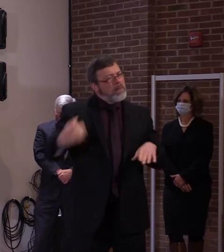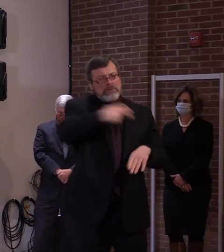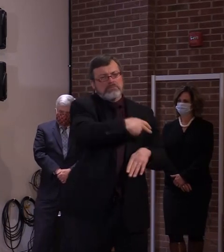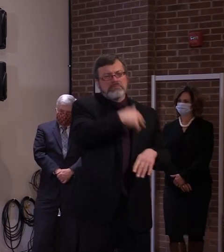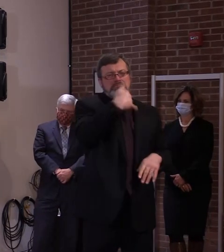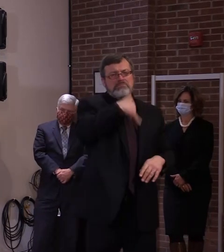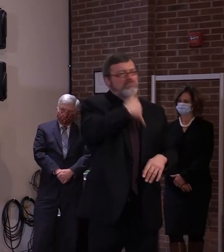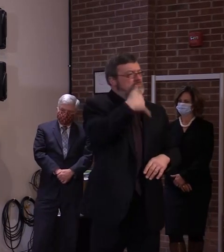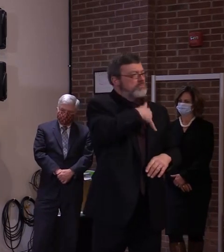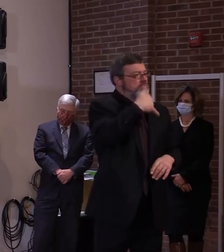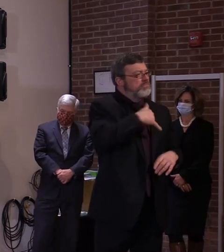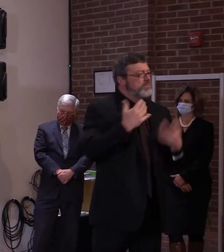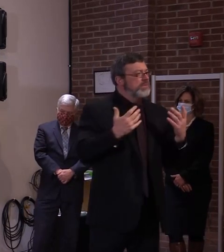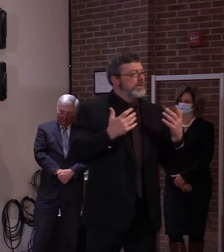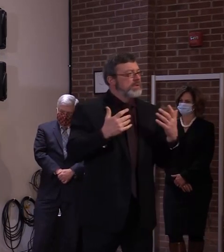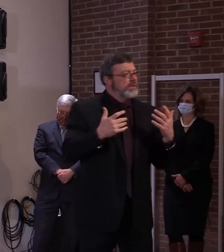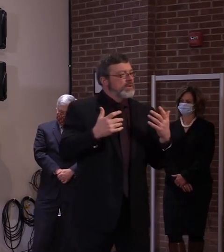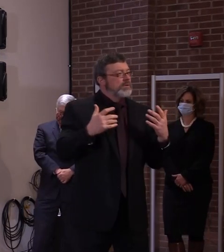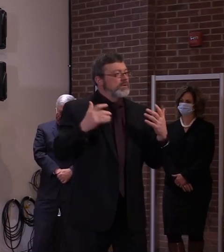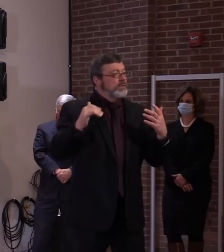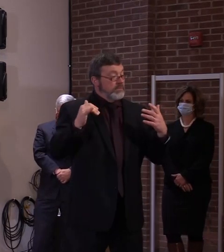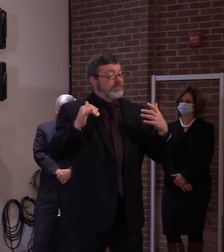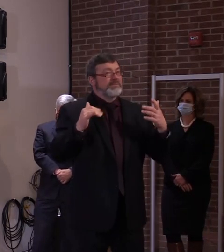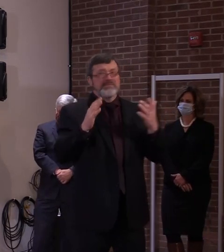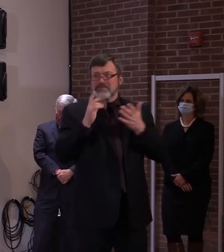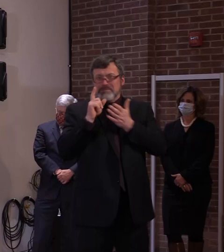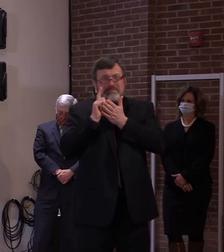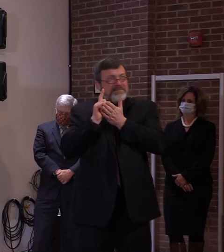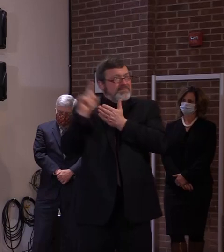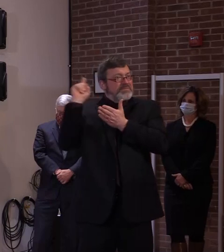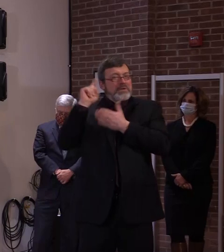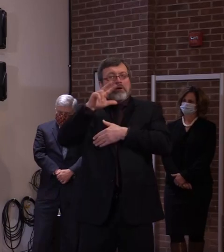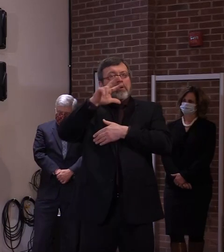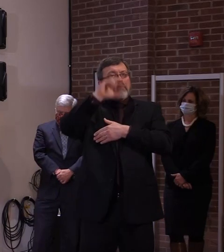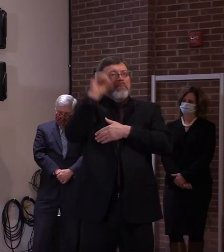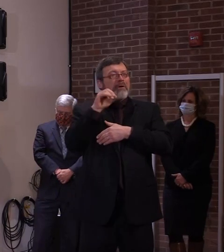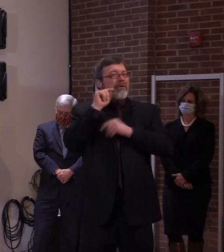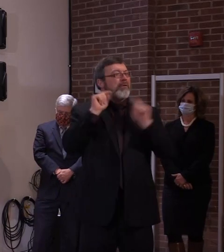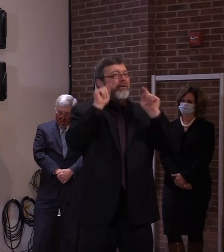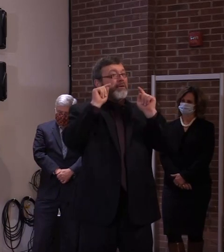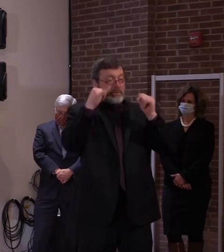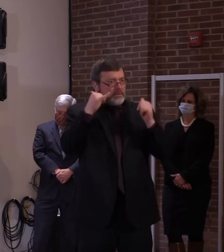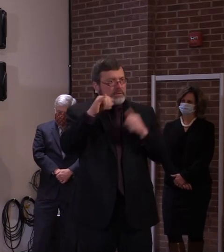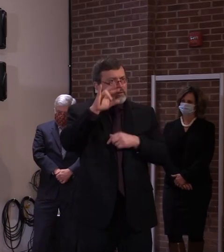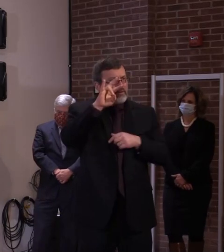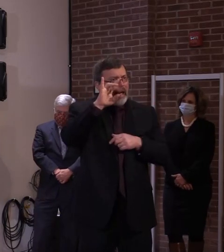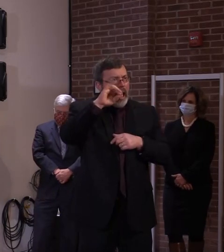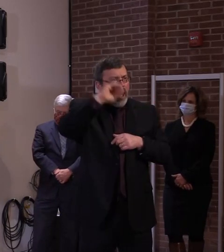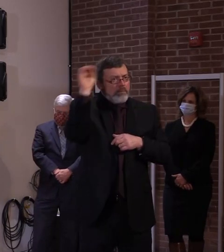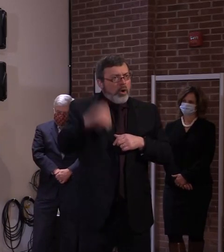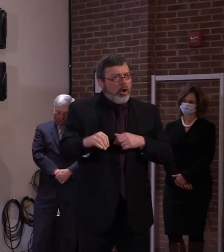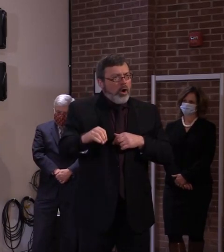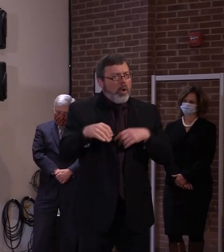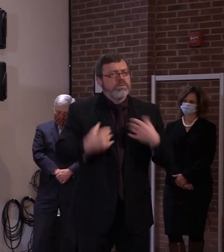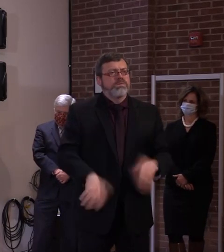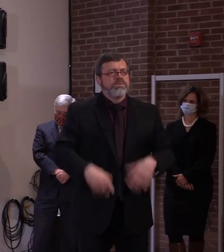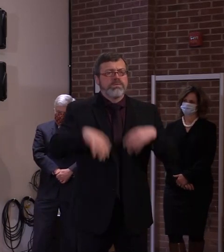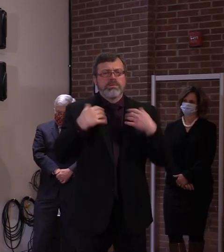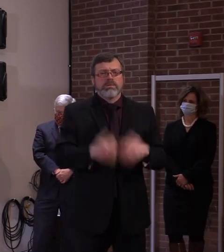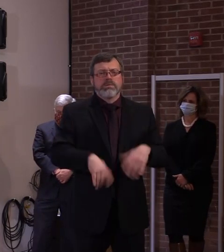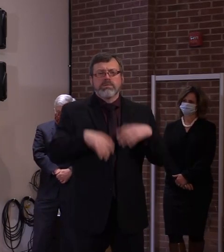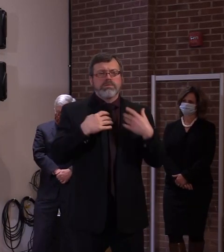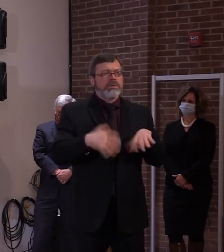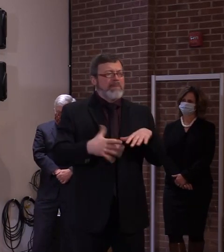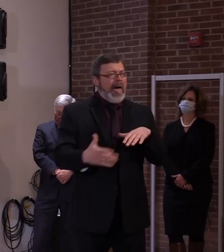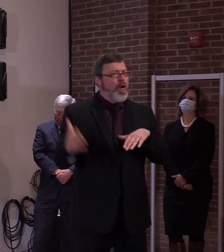will be reporting more cases attributable to the new variant, but the details of those cases are far less